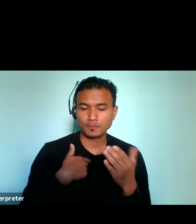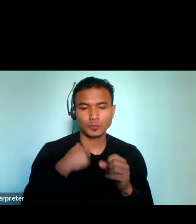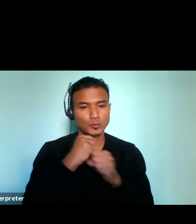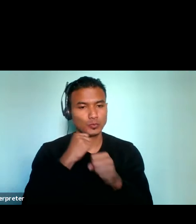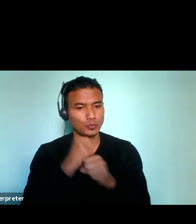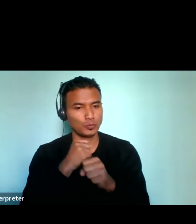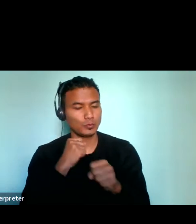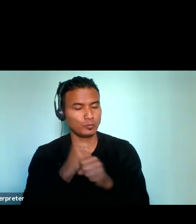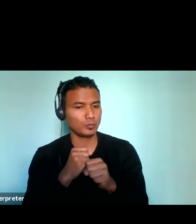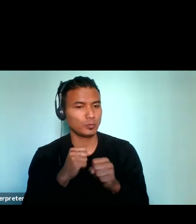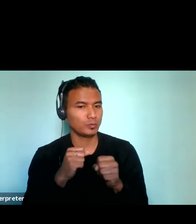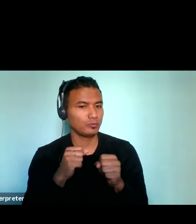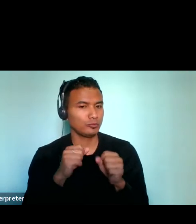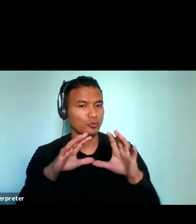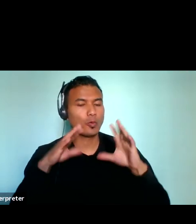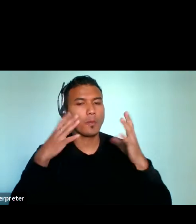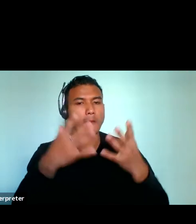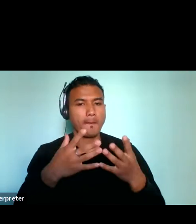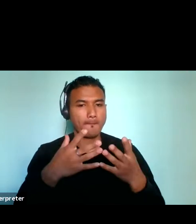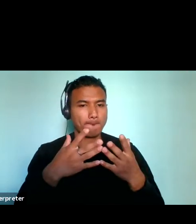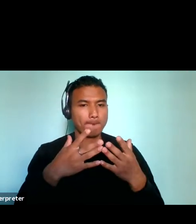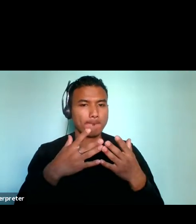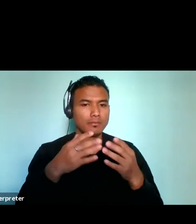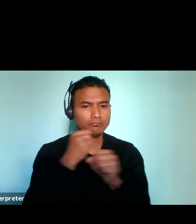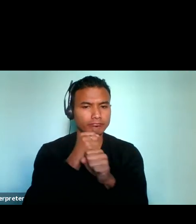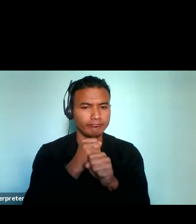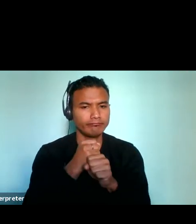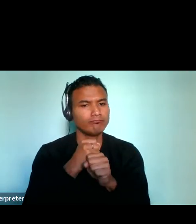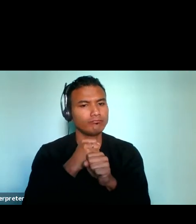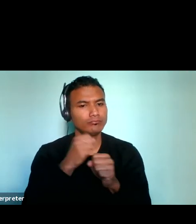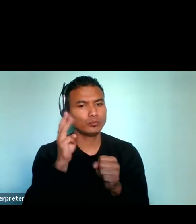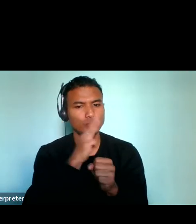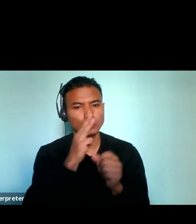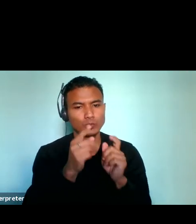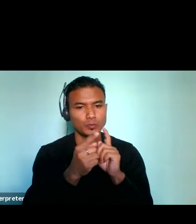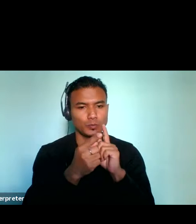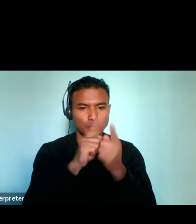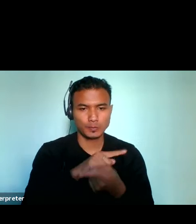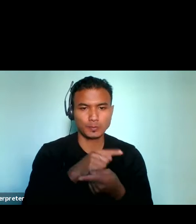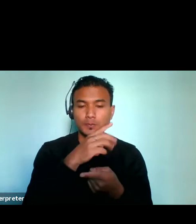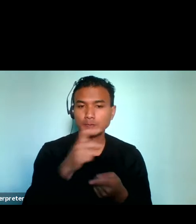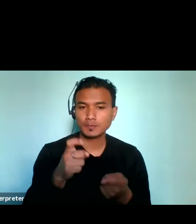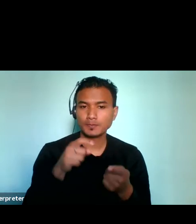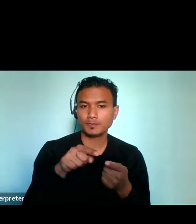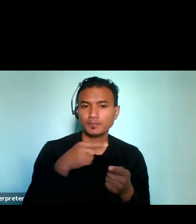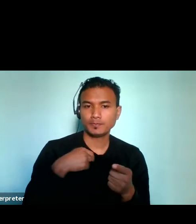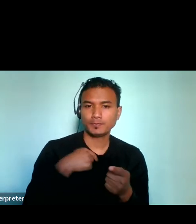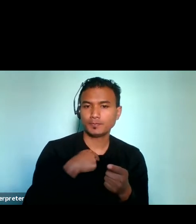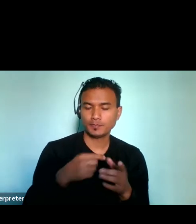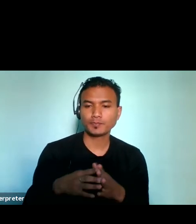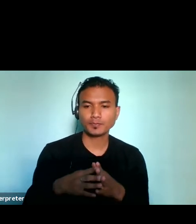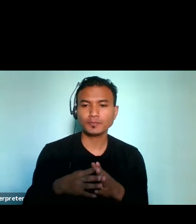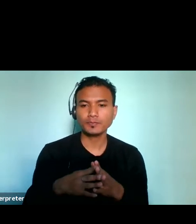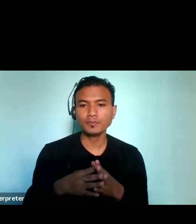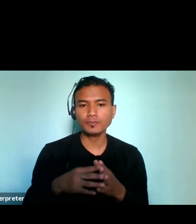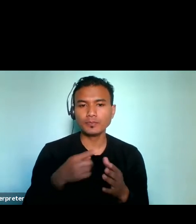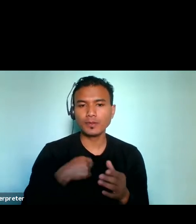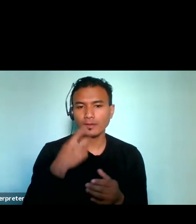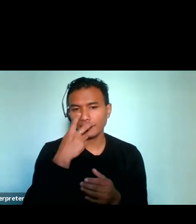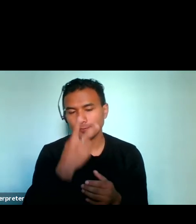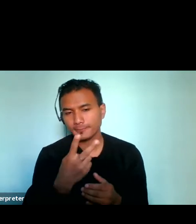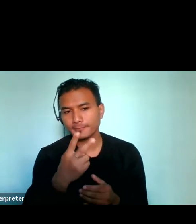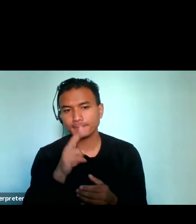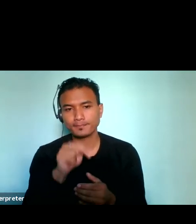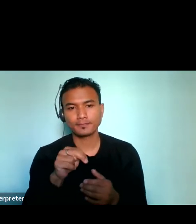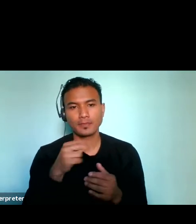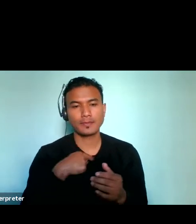relevant to the global fight against climate change. The world is waking up, and we need to show that what we do on